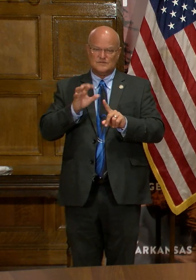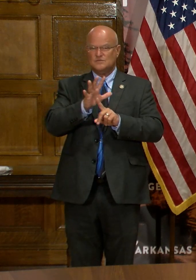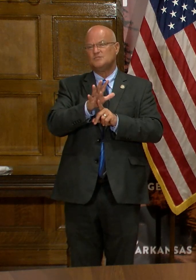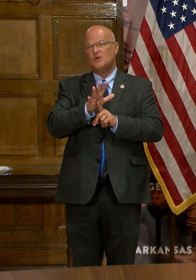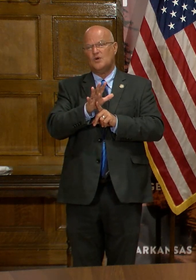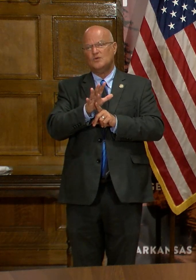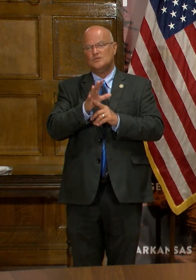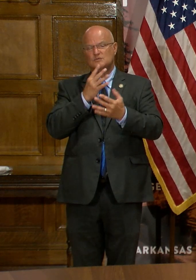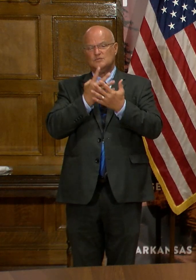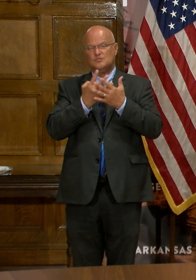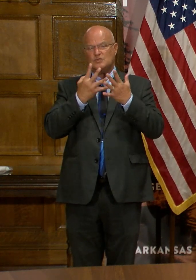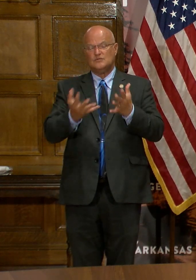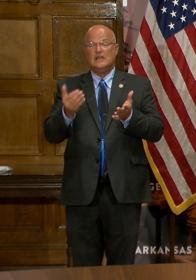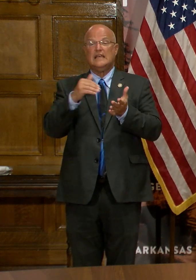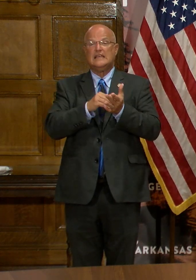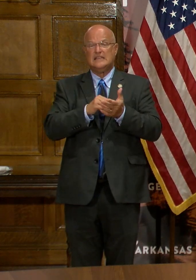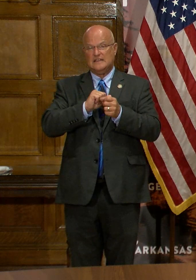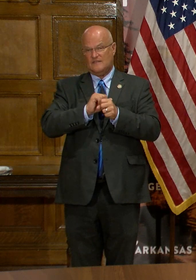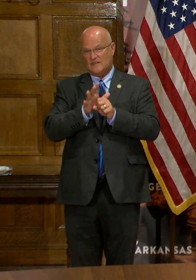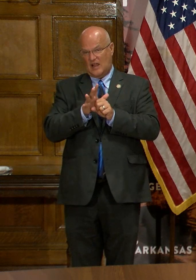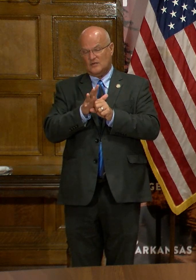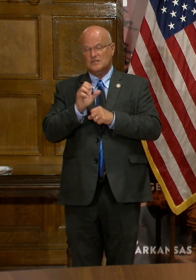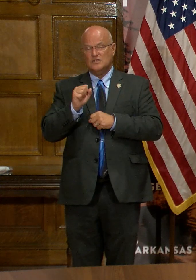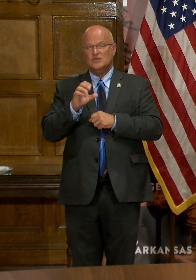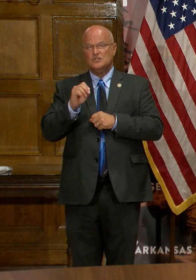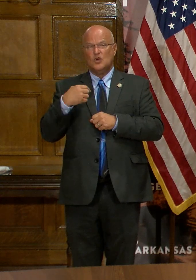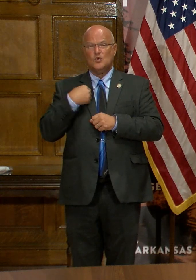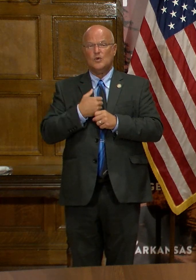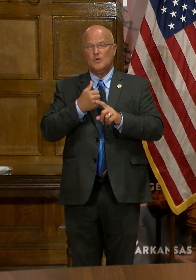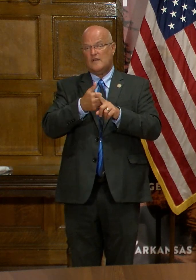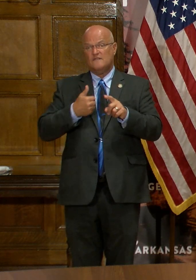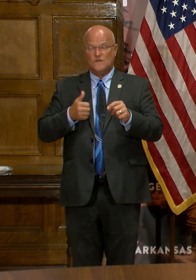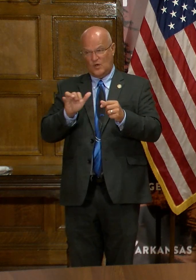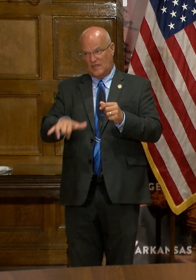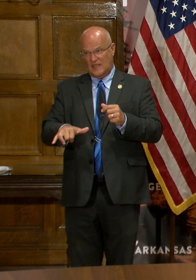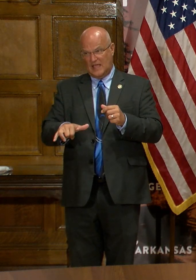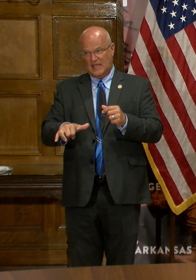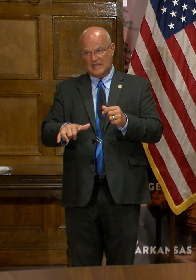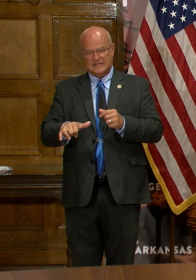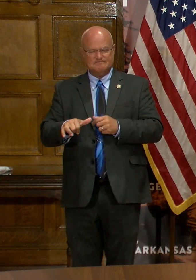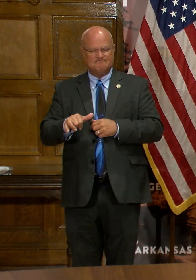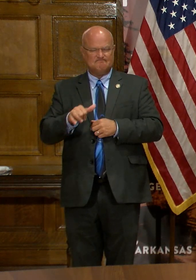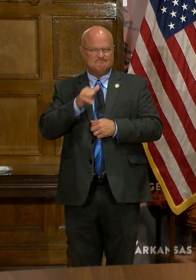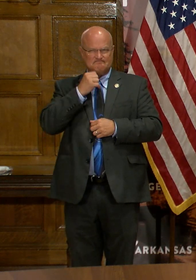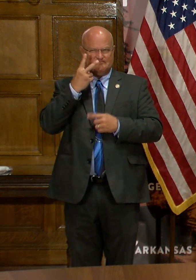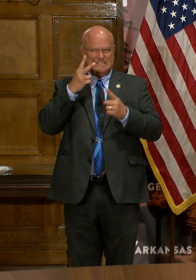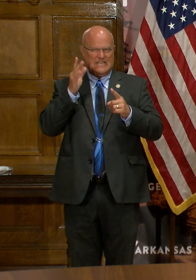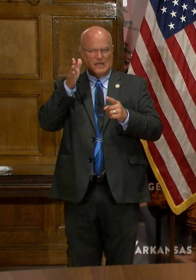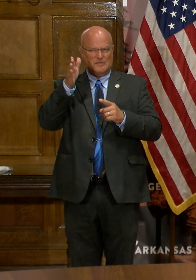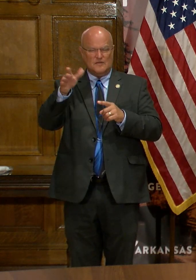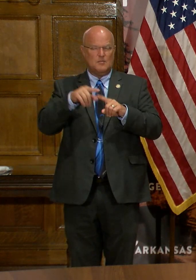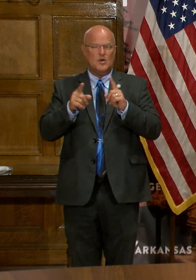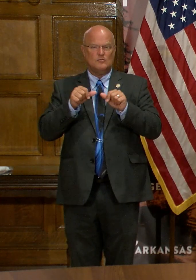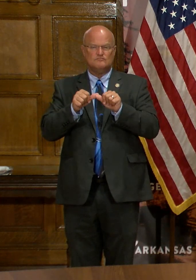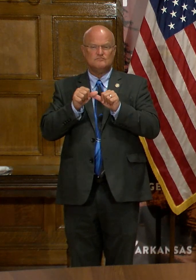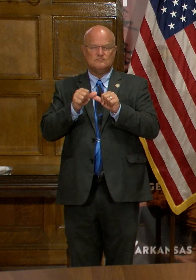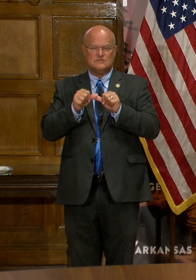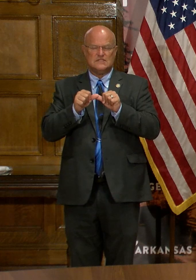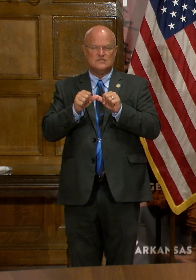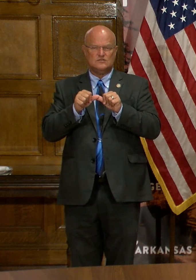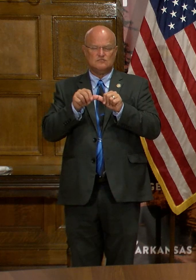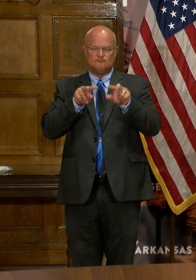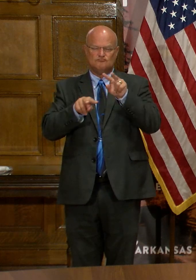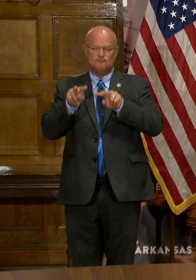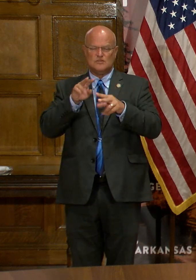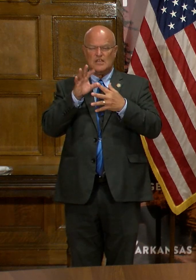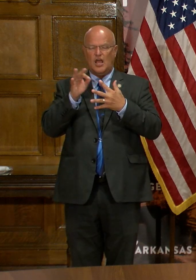expose inmates once again to the virus. And so we want to avoid that, so I don't see that happening in the near future, but we'll continue to